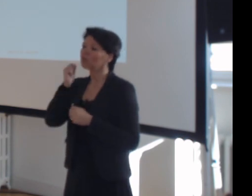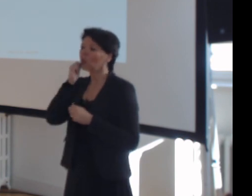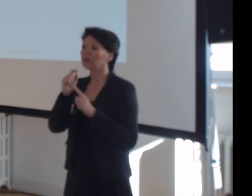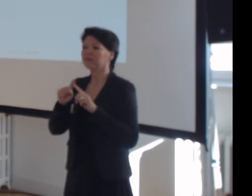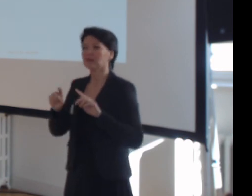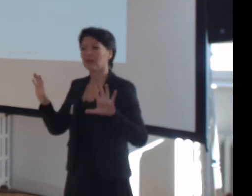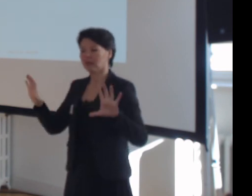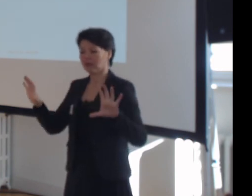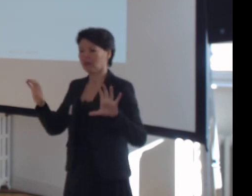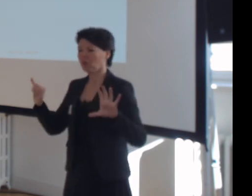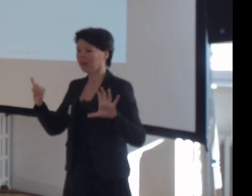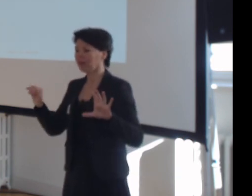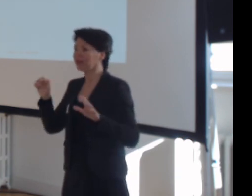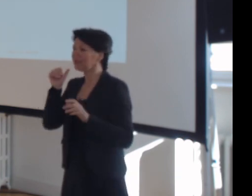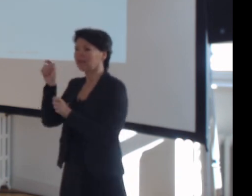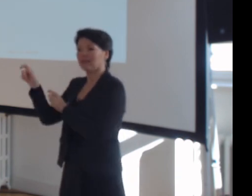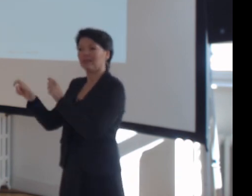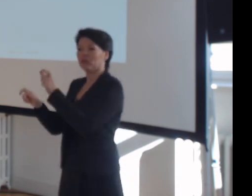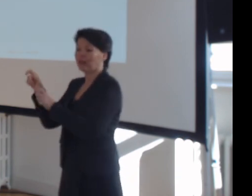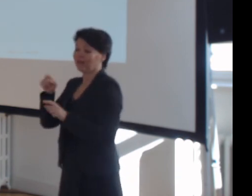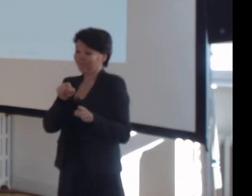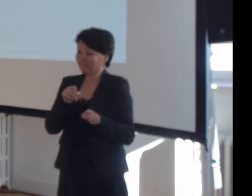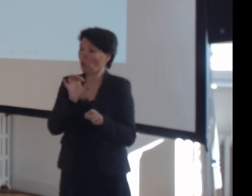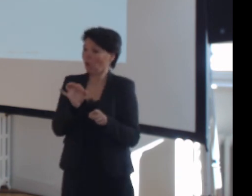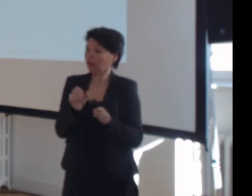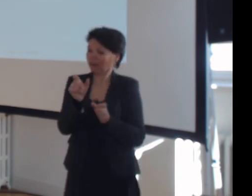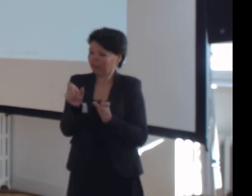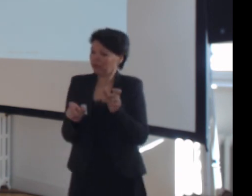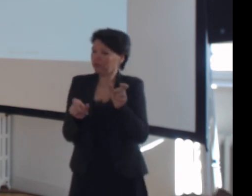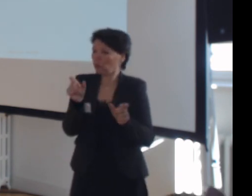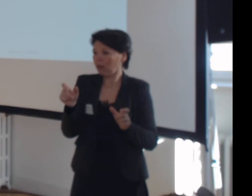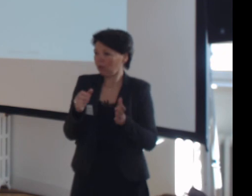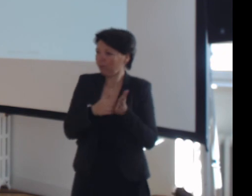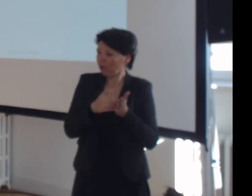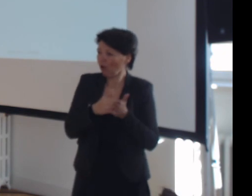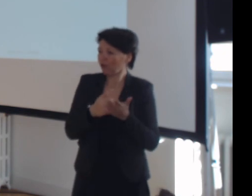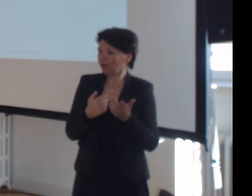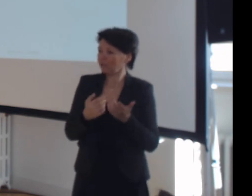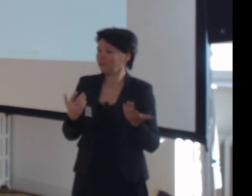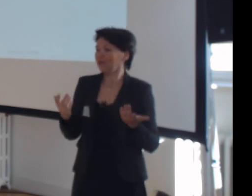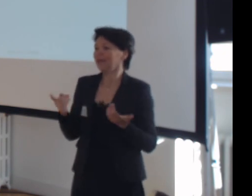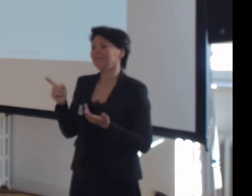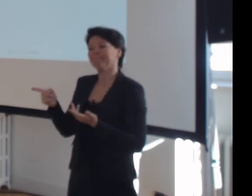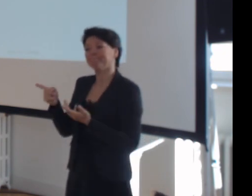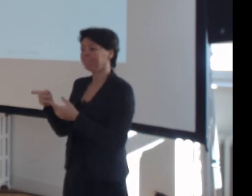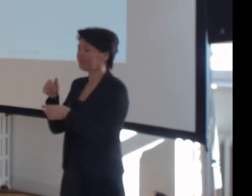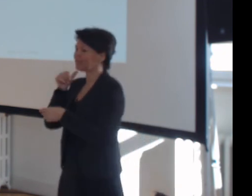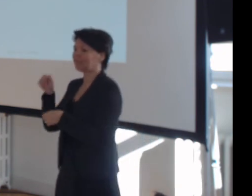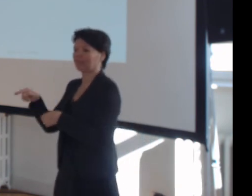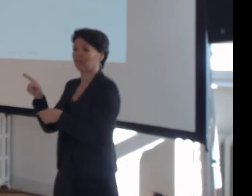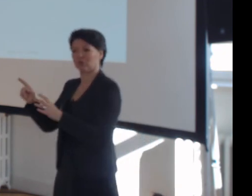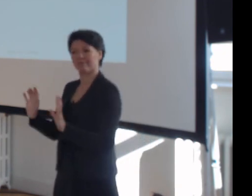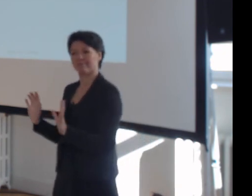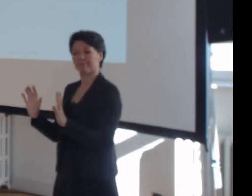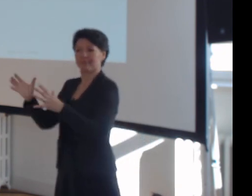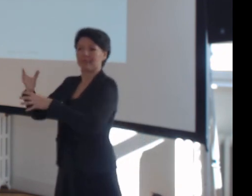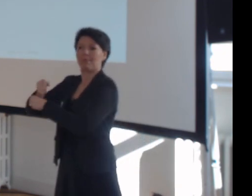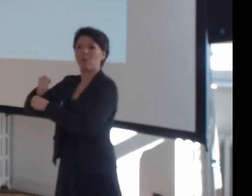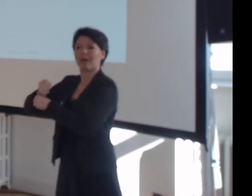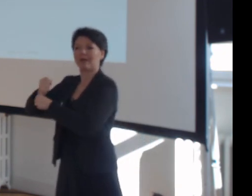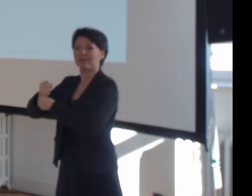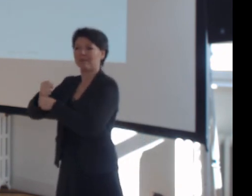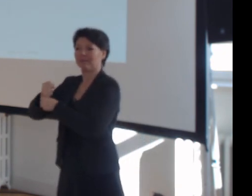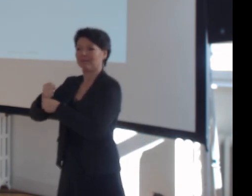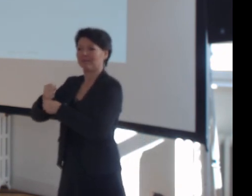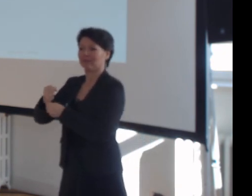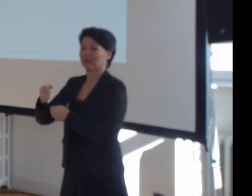meant to be used individually. Like the reminiscence collection you could actually enjoy individually. This has to be worked with together